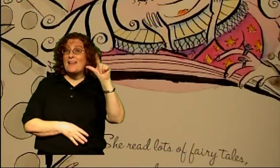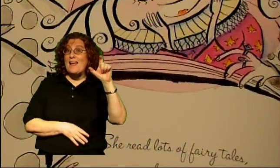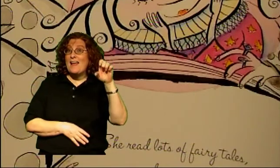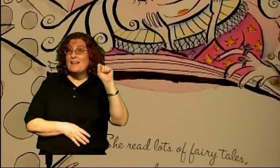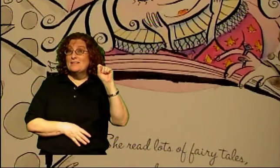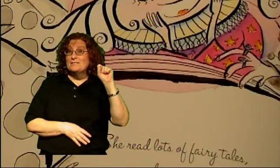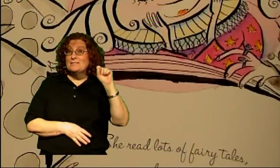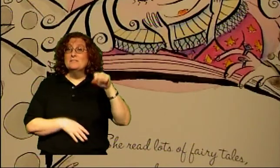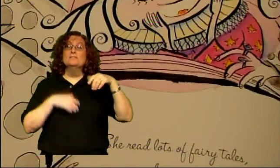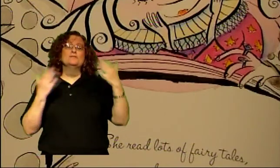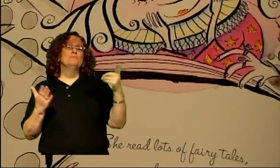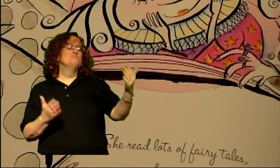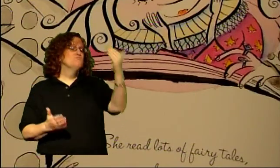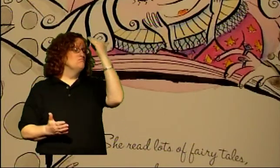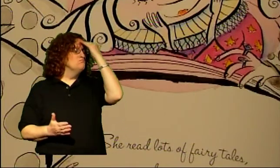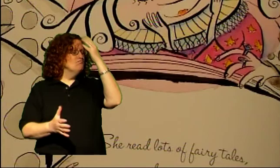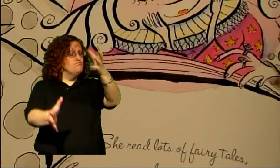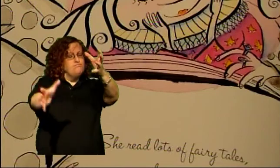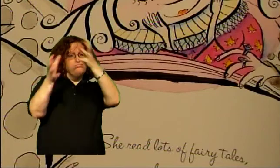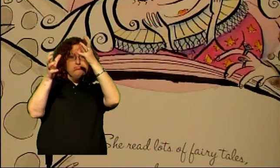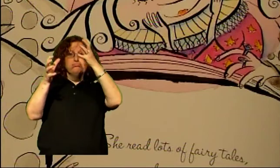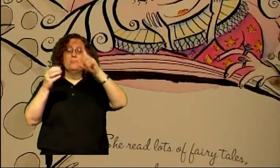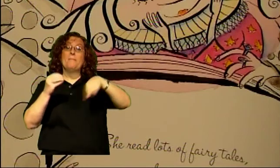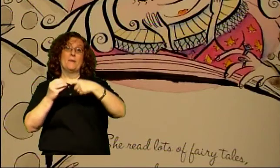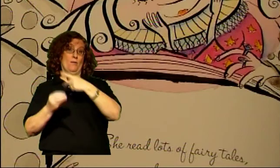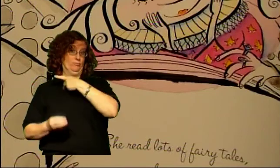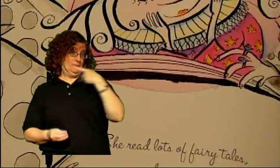so she was an expert on princesses.